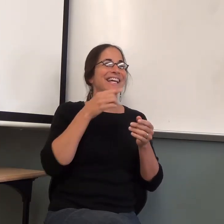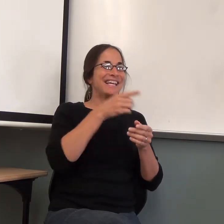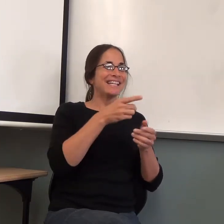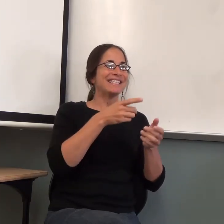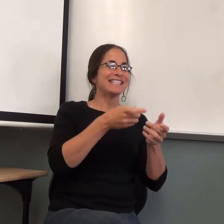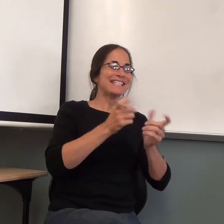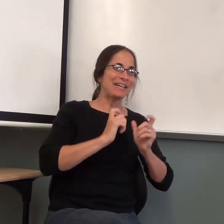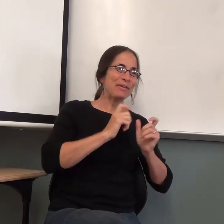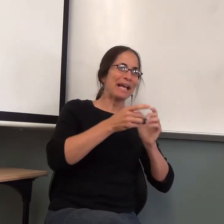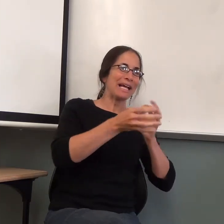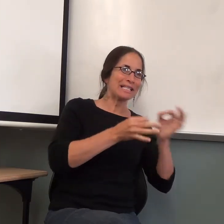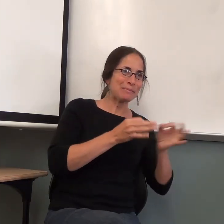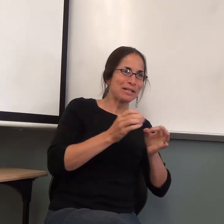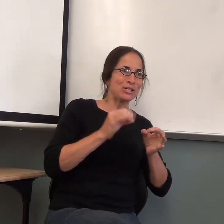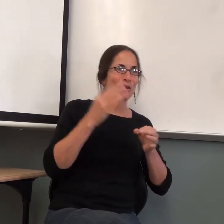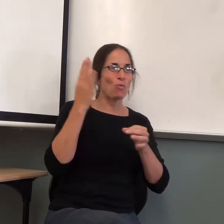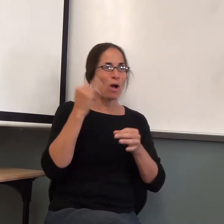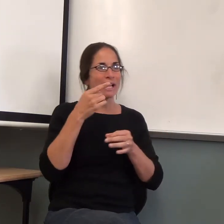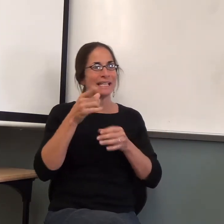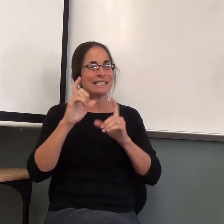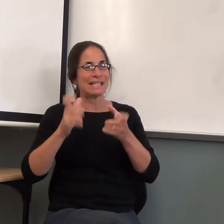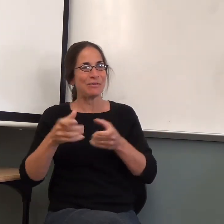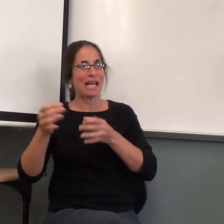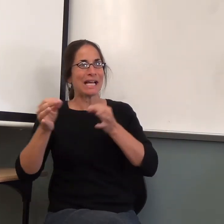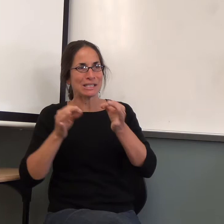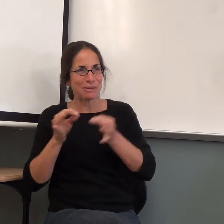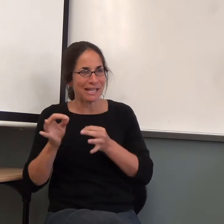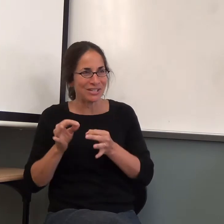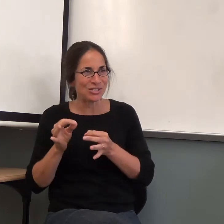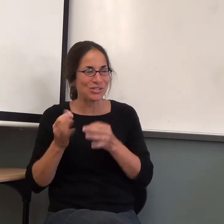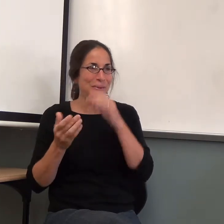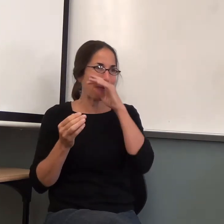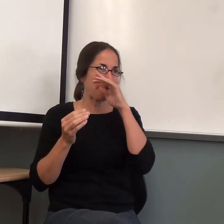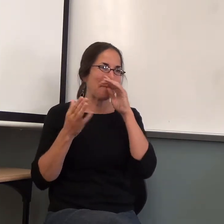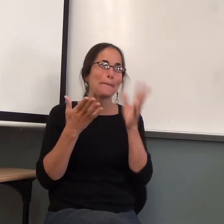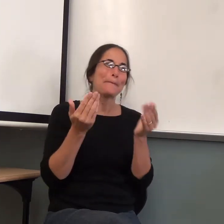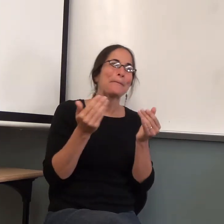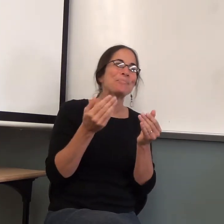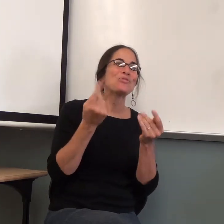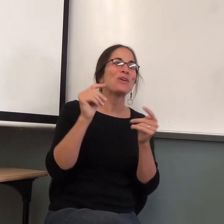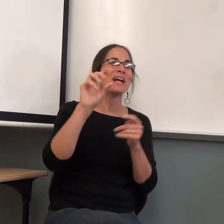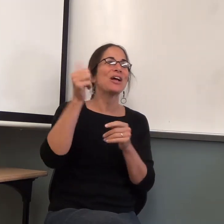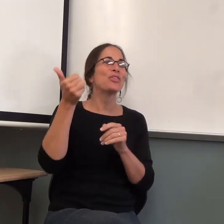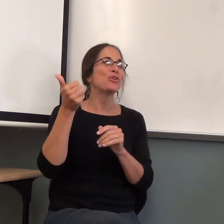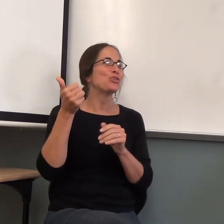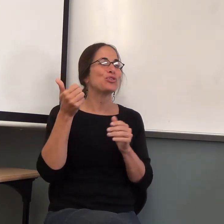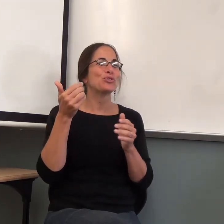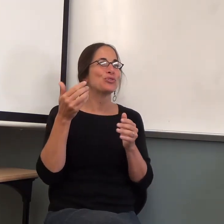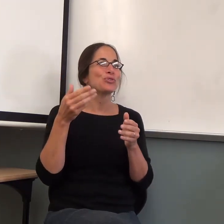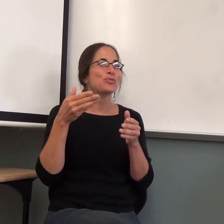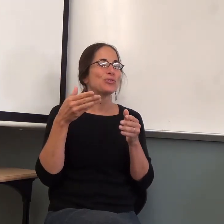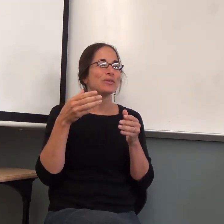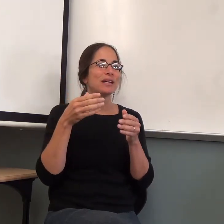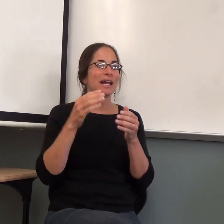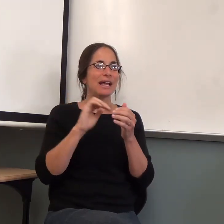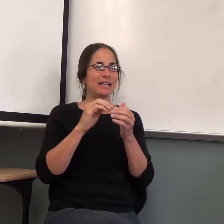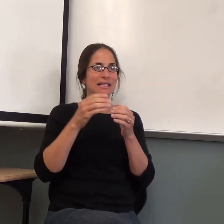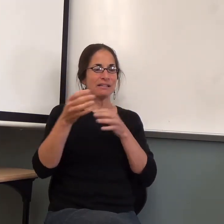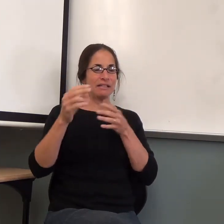an explanation. That's good. How about let's use the word a little bit more definitively. How do we define the word explanation in a